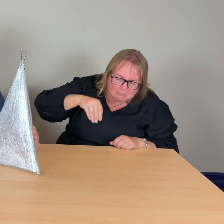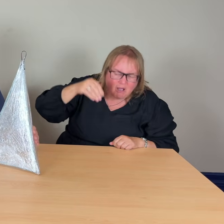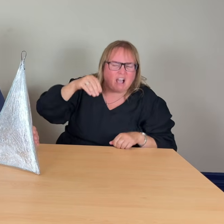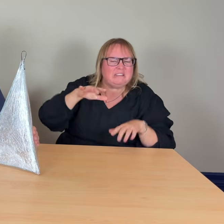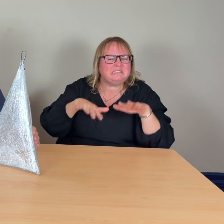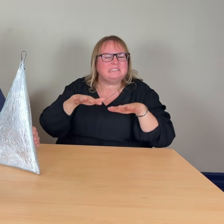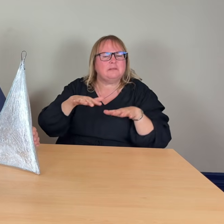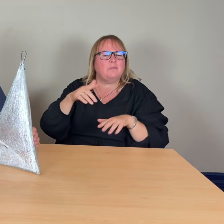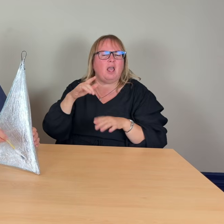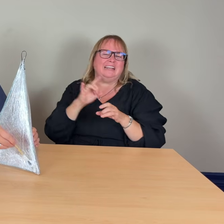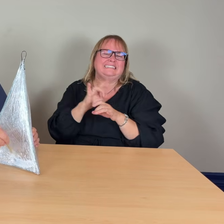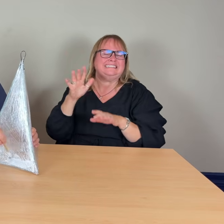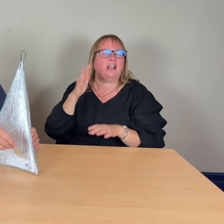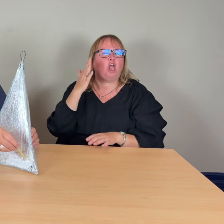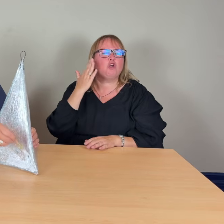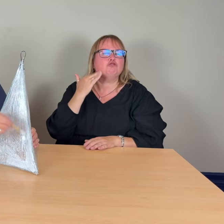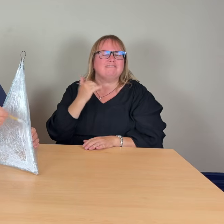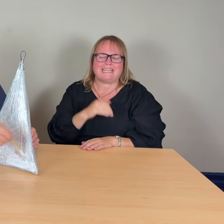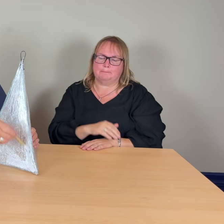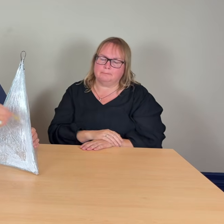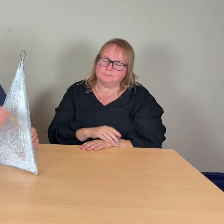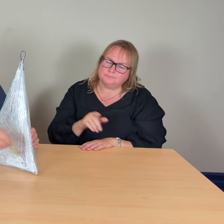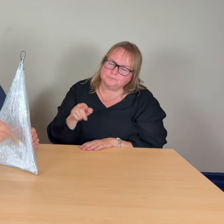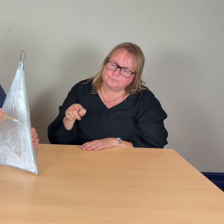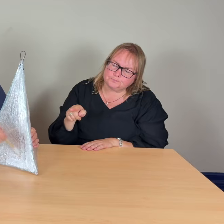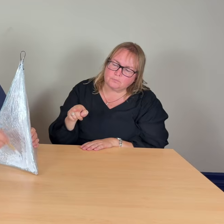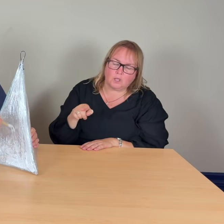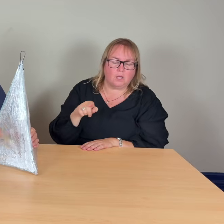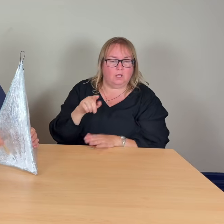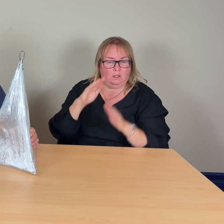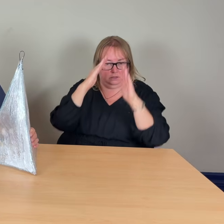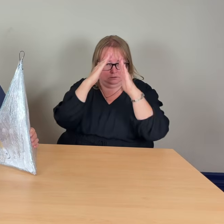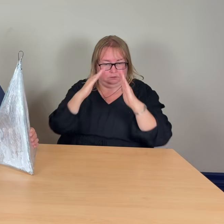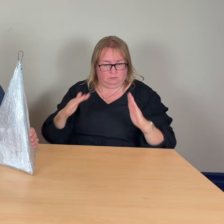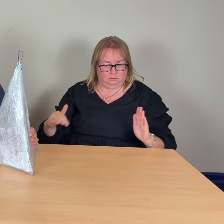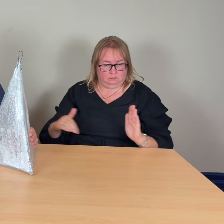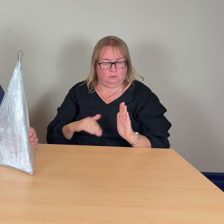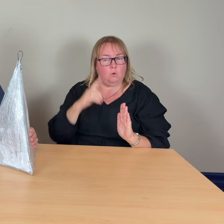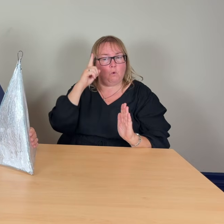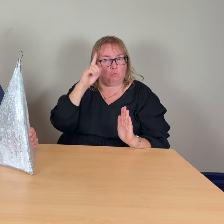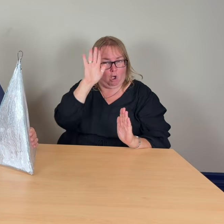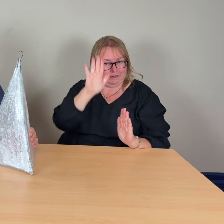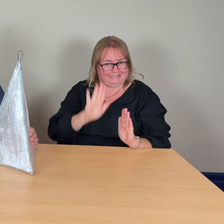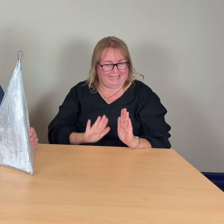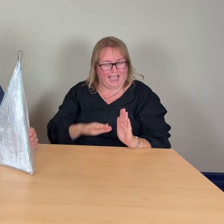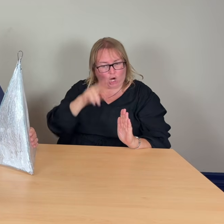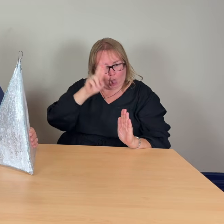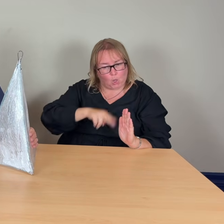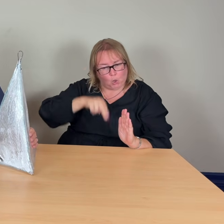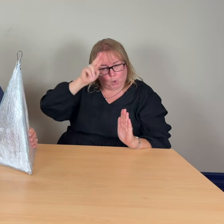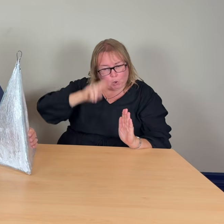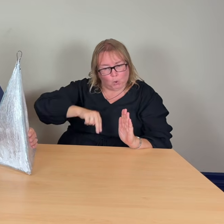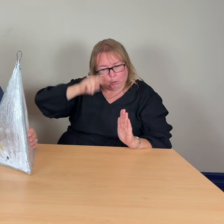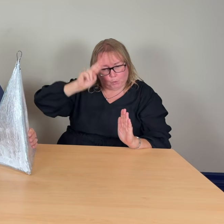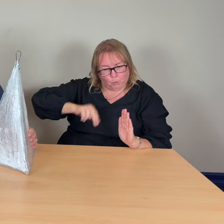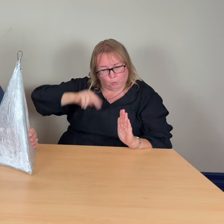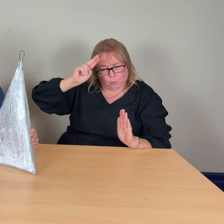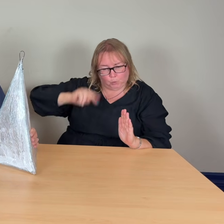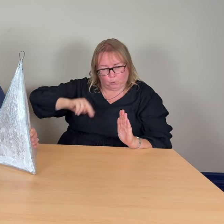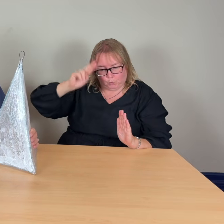put the glue all on one side, like so.